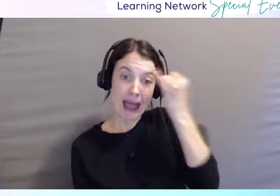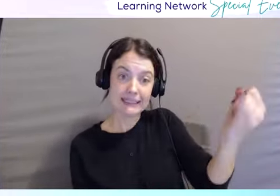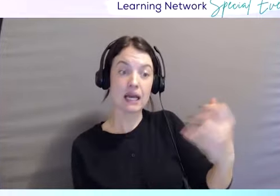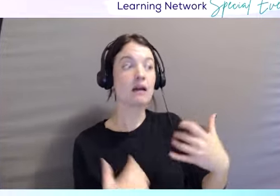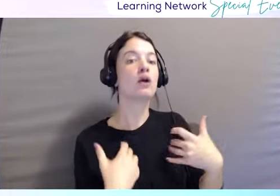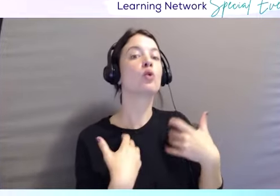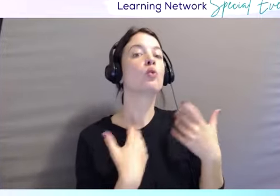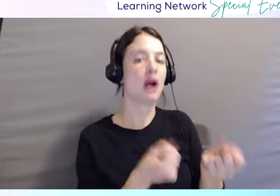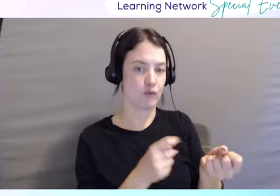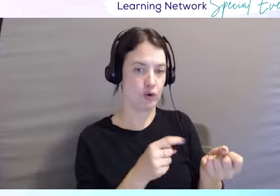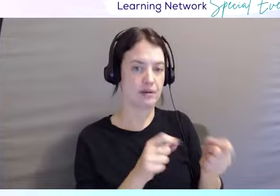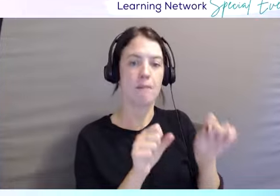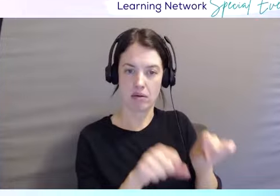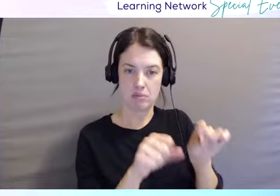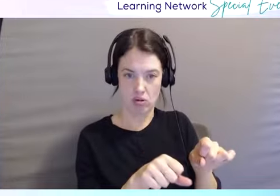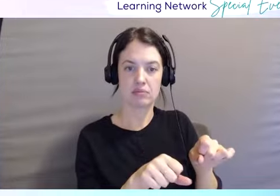areas of their lives.